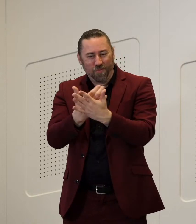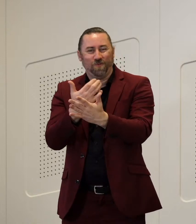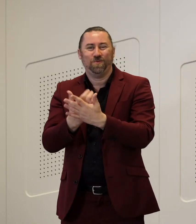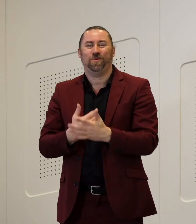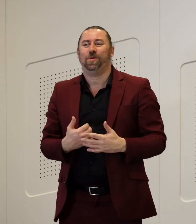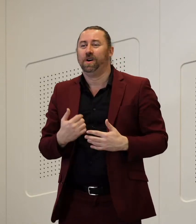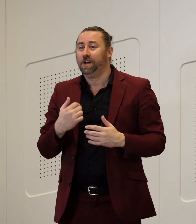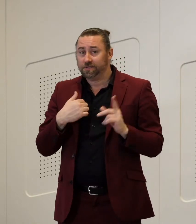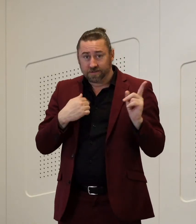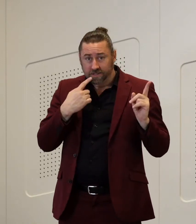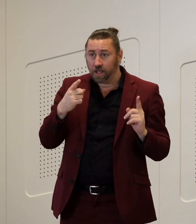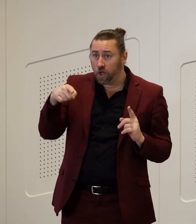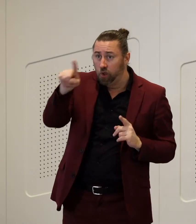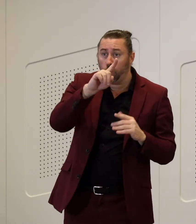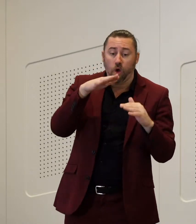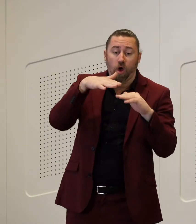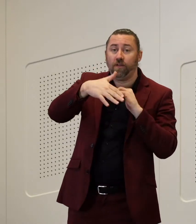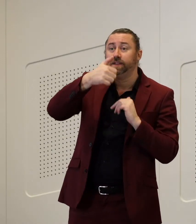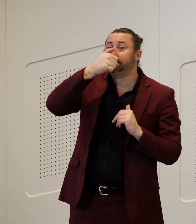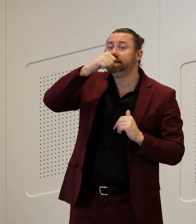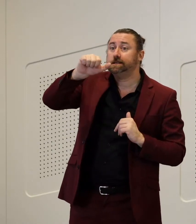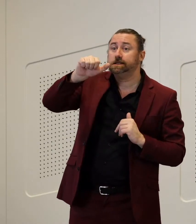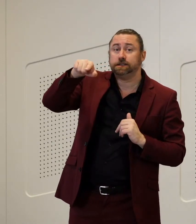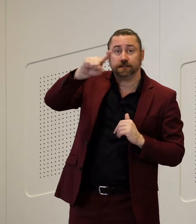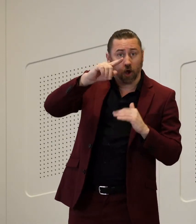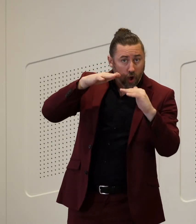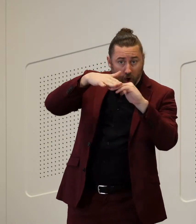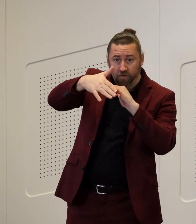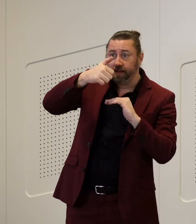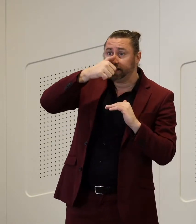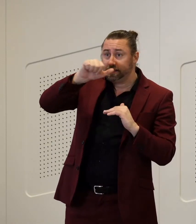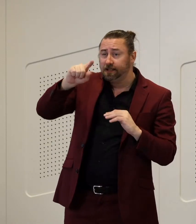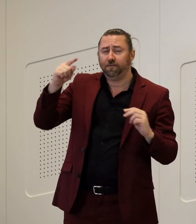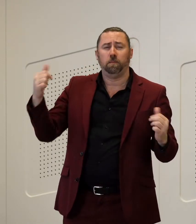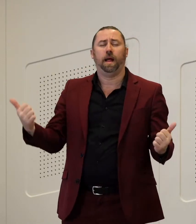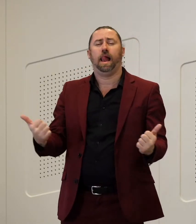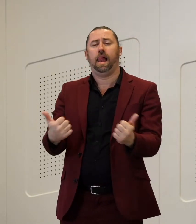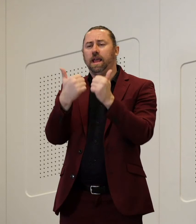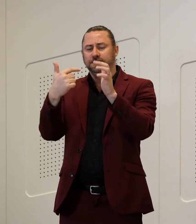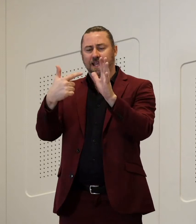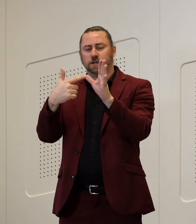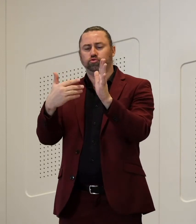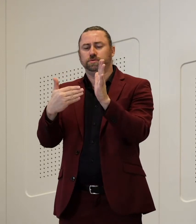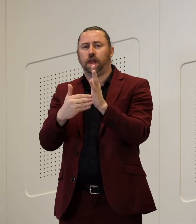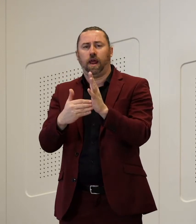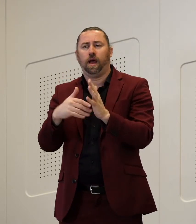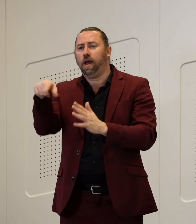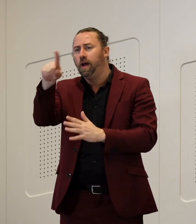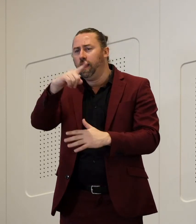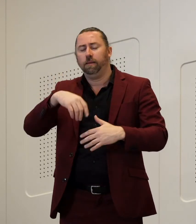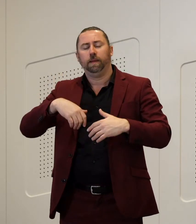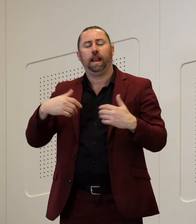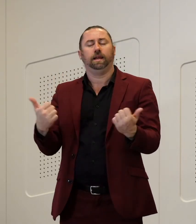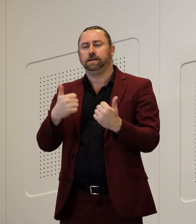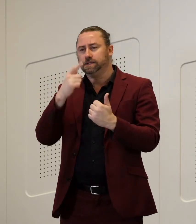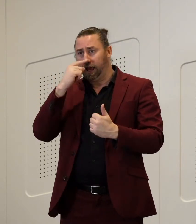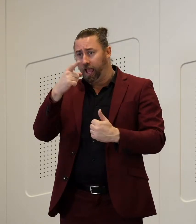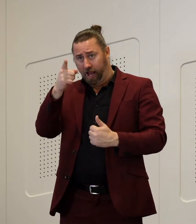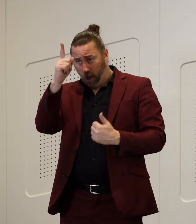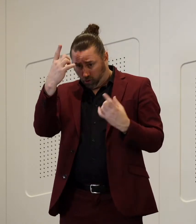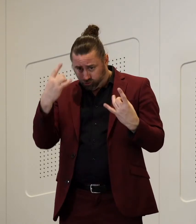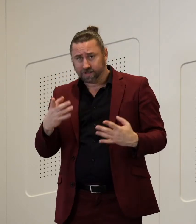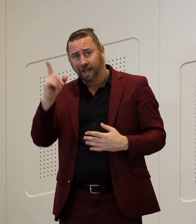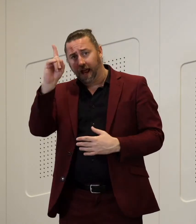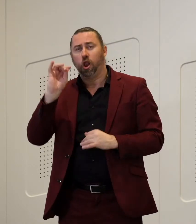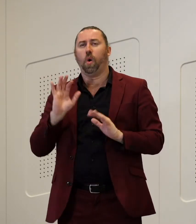said yesterday, if you are 60 years old or older, there is enough AstraZeneca out there to come forward and get vaccinated.